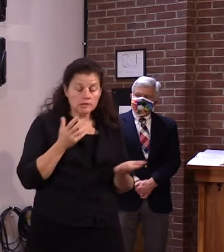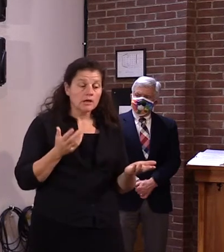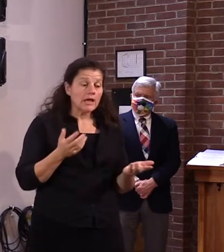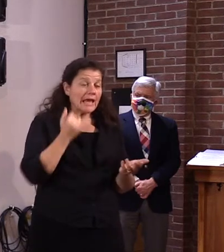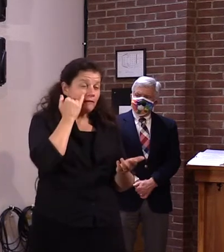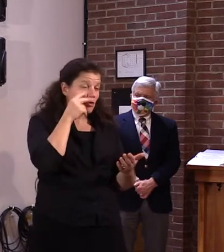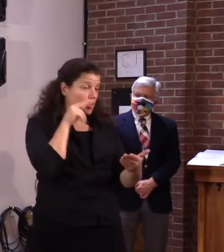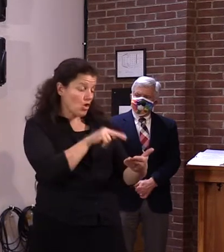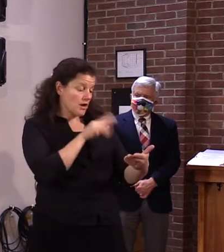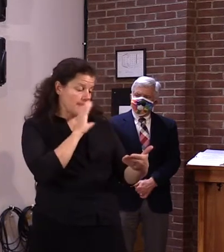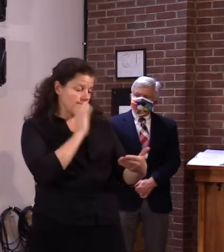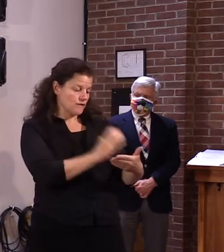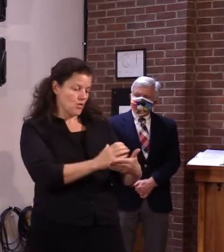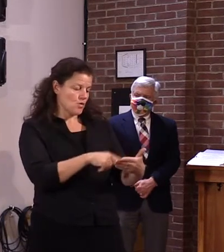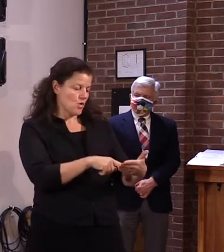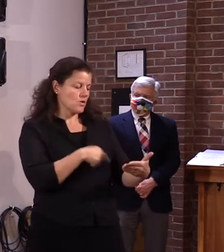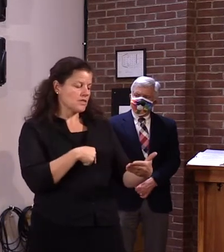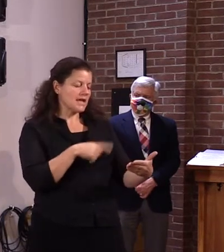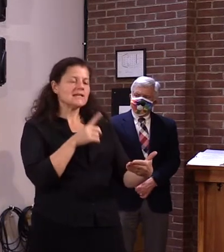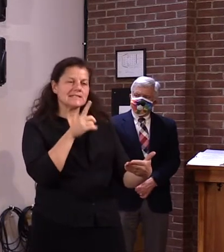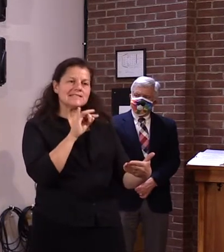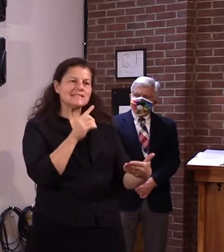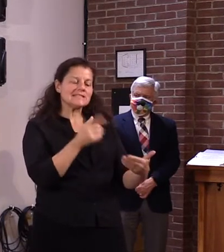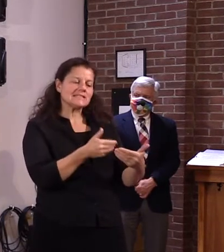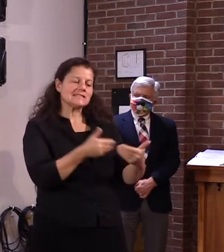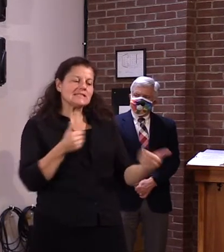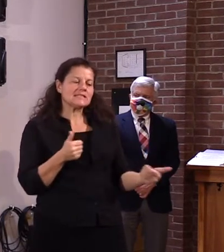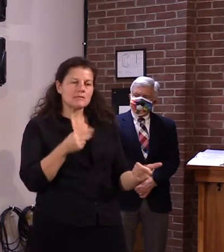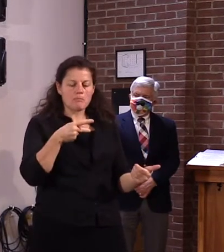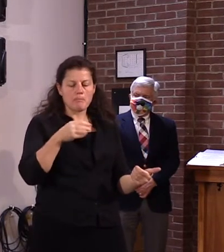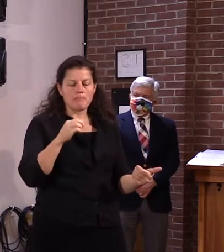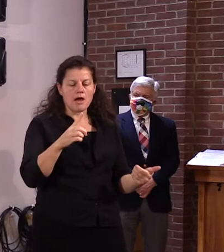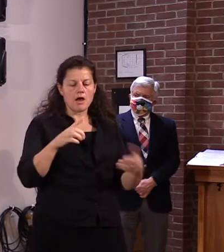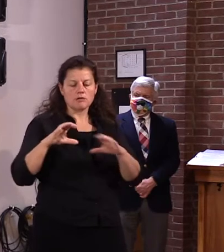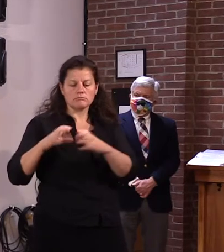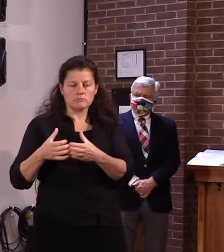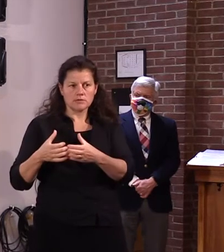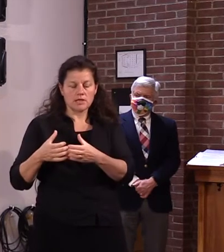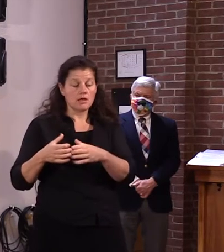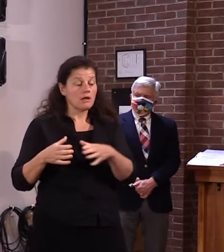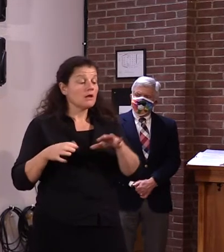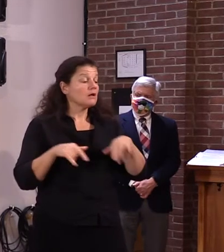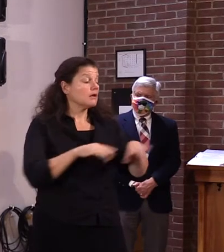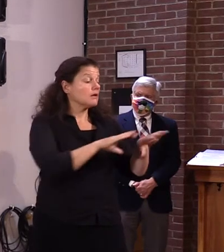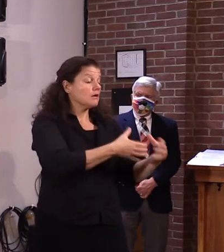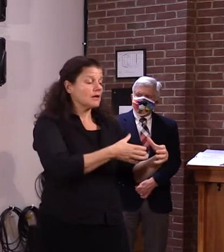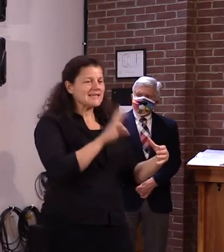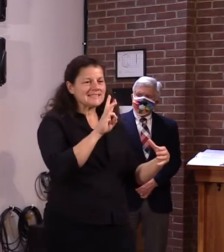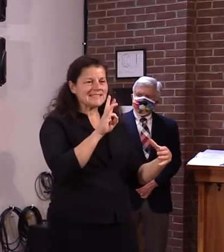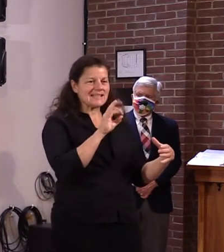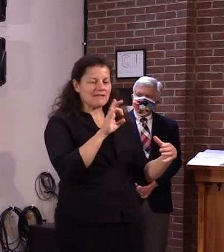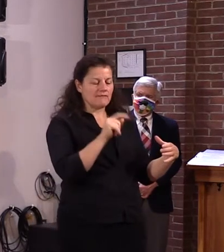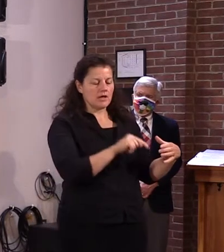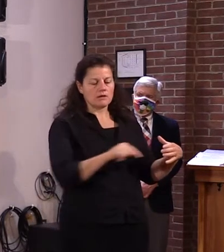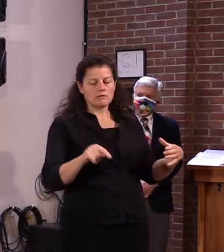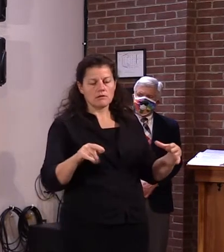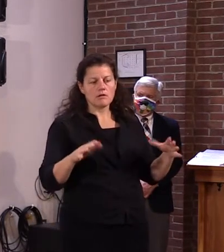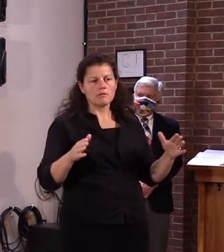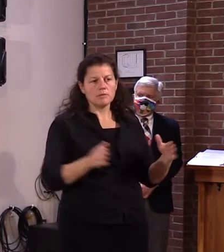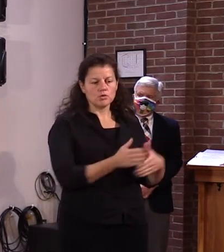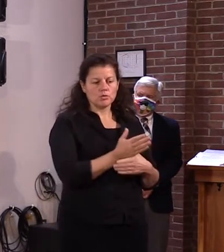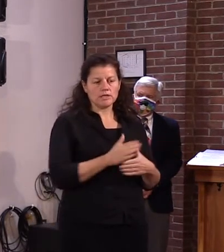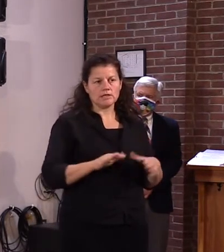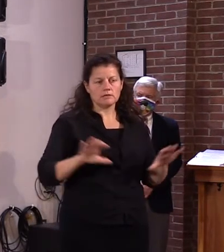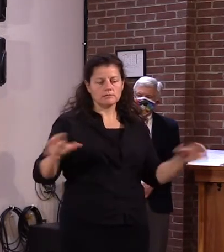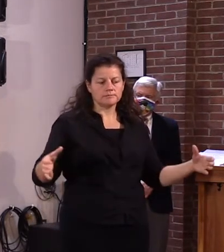they're laterally distanced in those pods by about 6 feet. But things did appear to sort of fall down a little